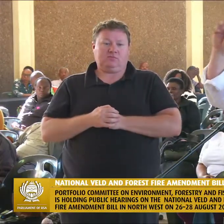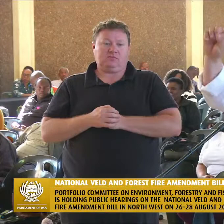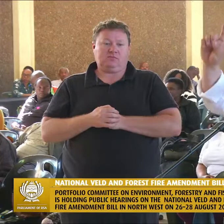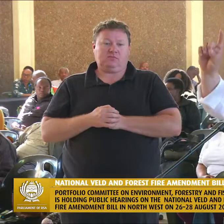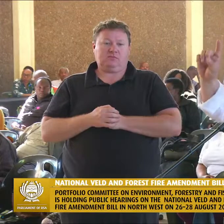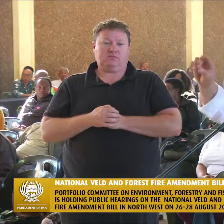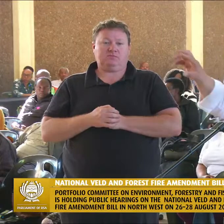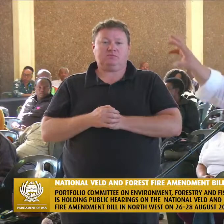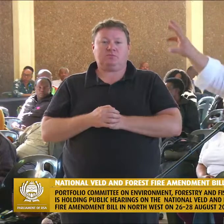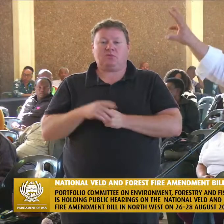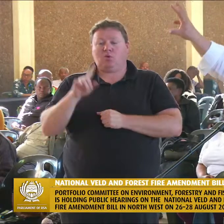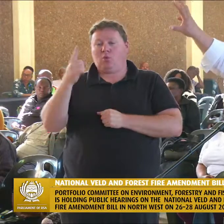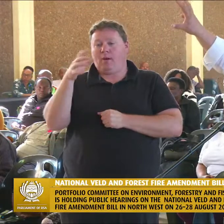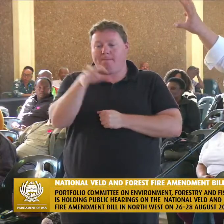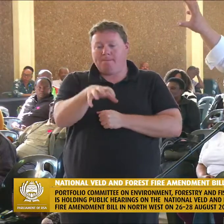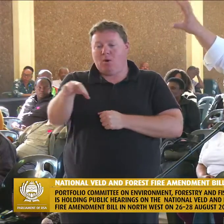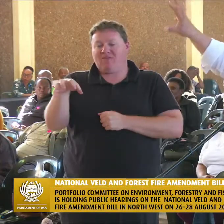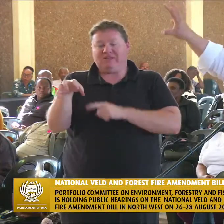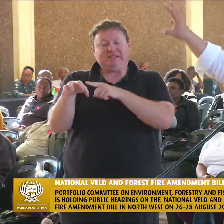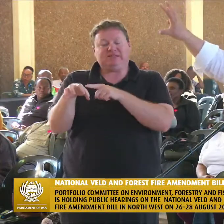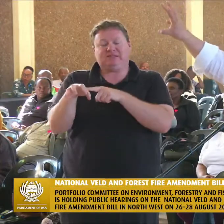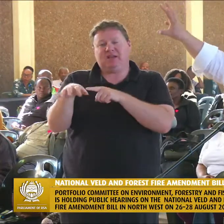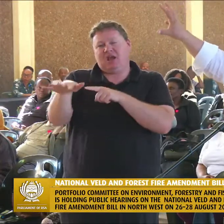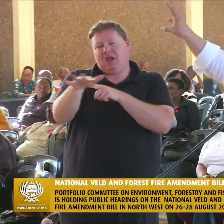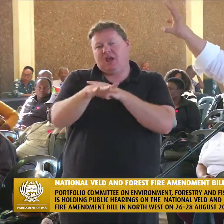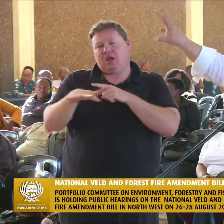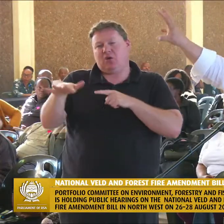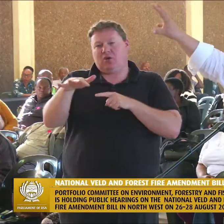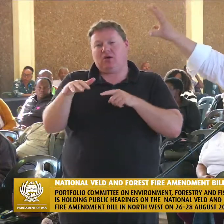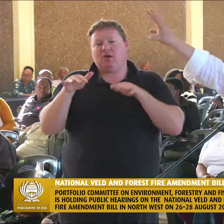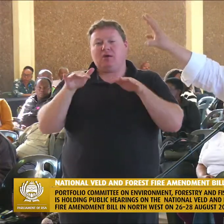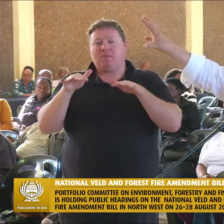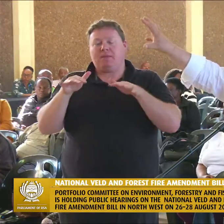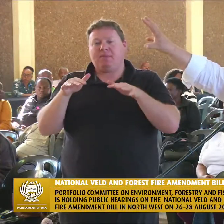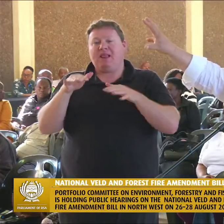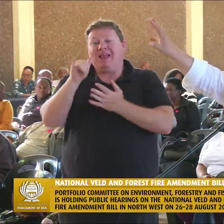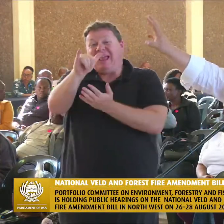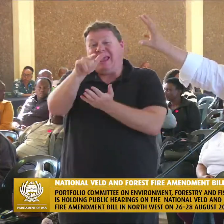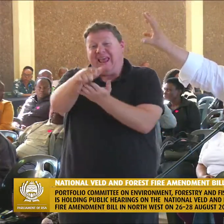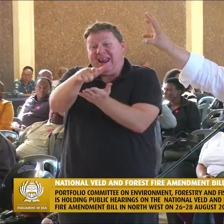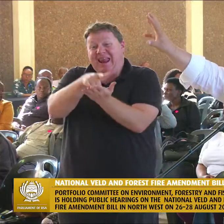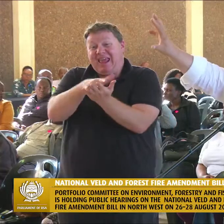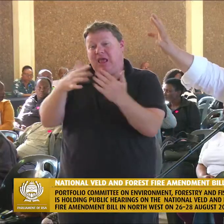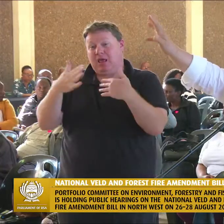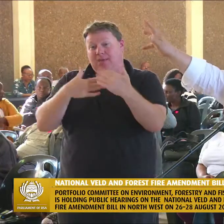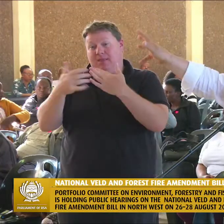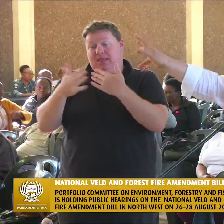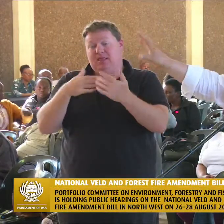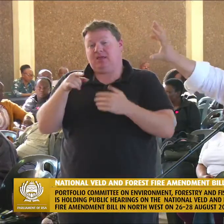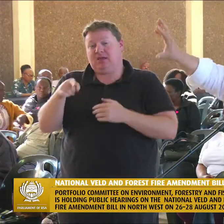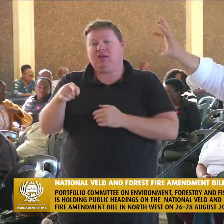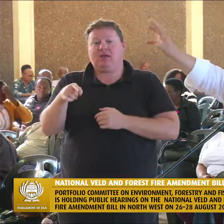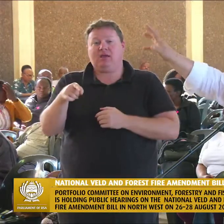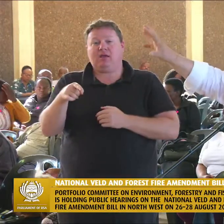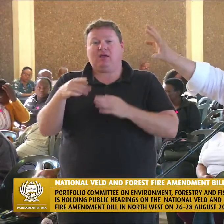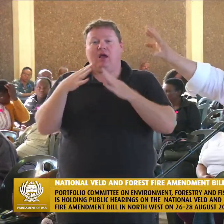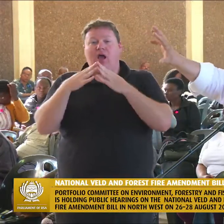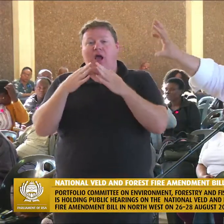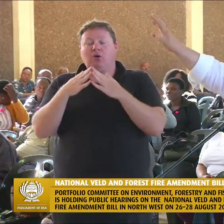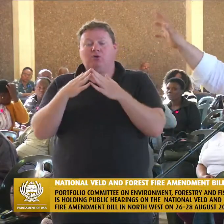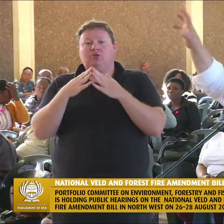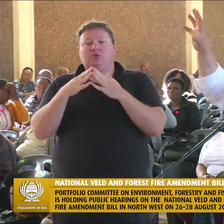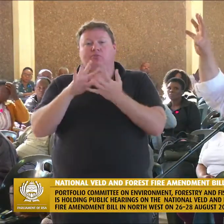and in one province there was an area where people had built illegally and they were the houses